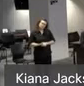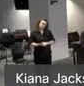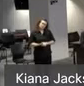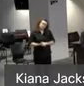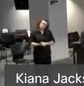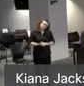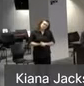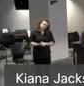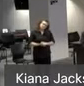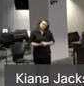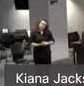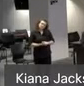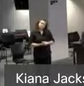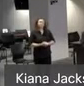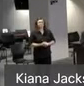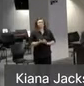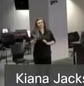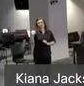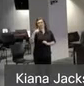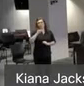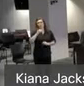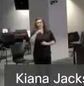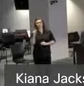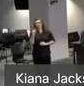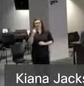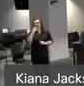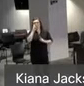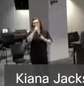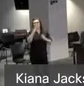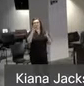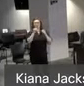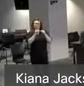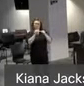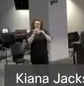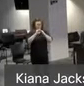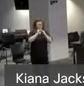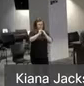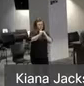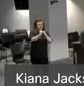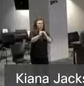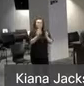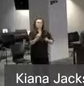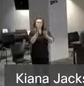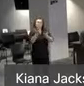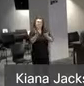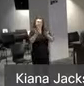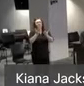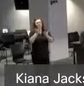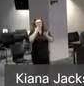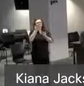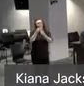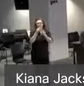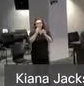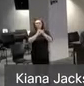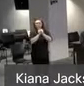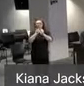In 2020, we wanted to focus on continuity and stability and provide our members with competitive plan options. Our goal for the